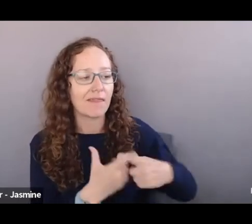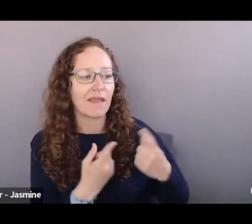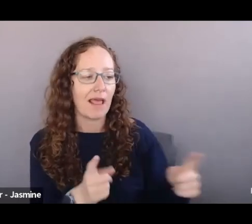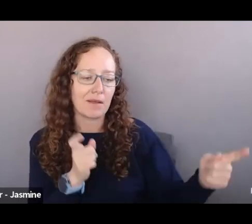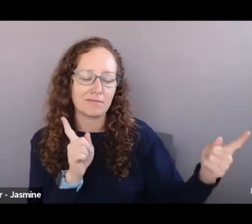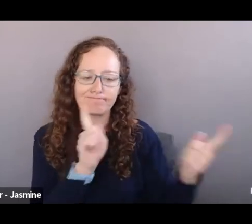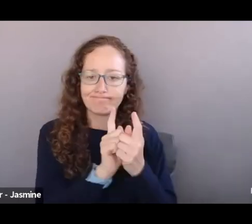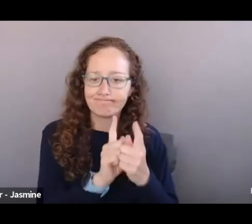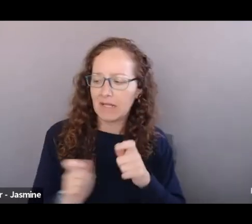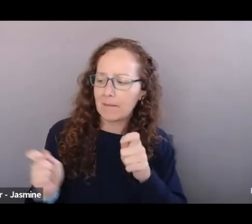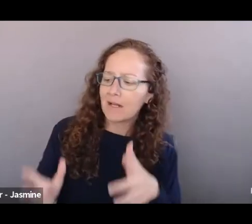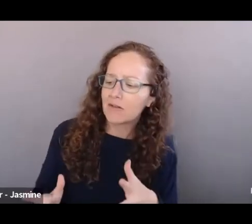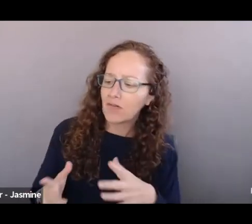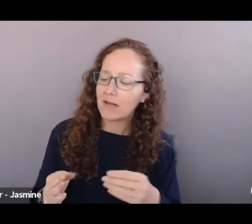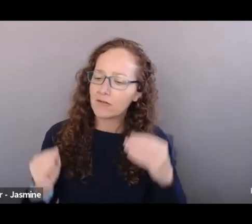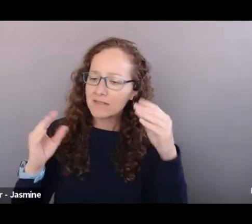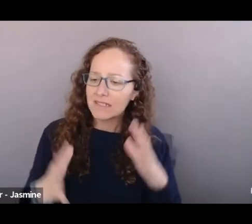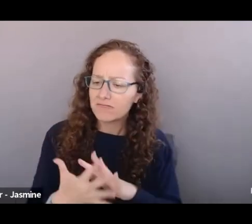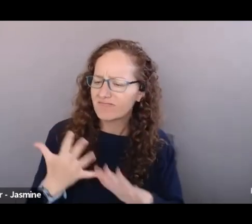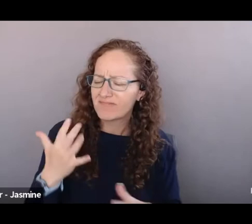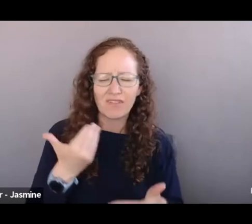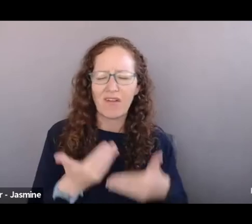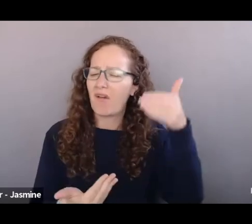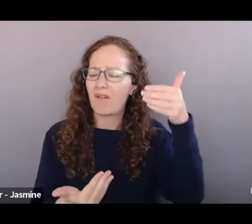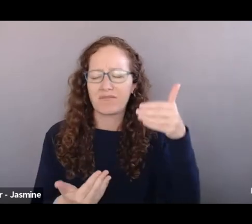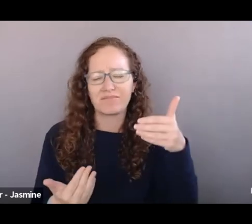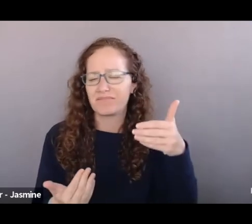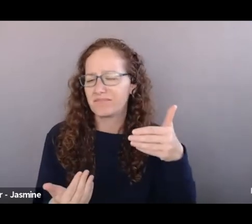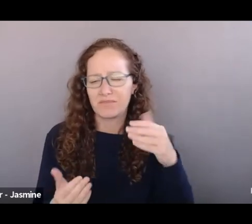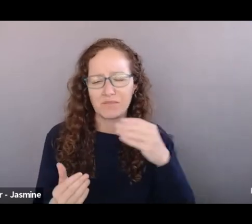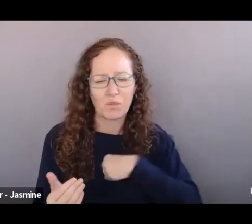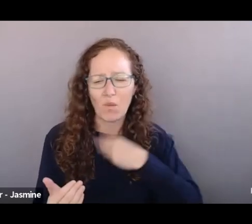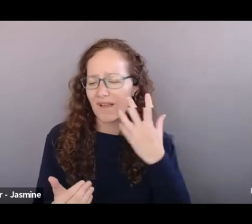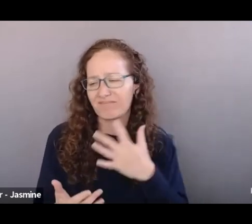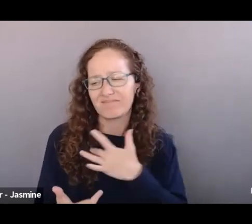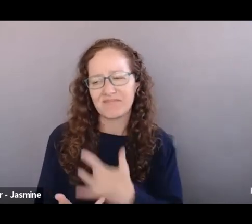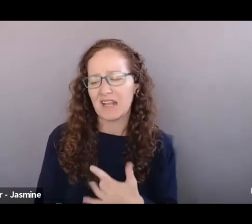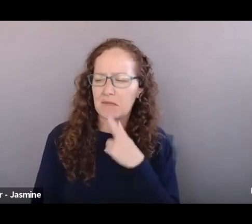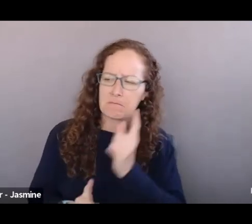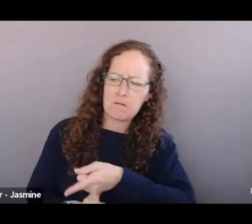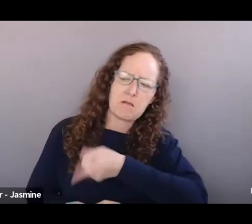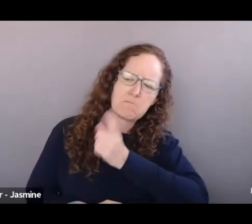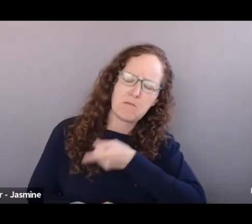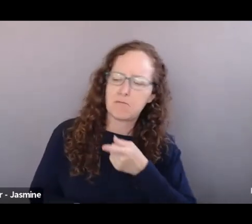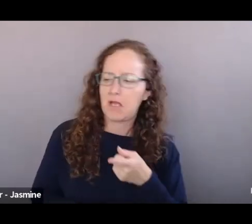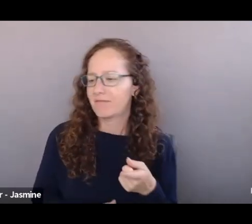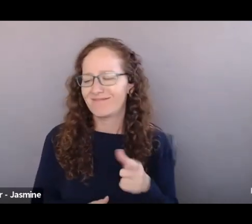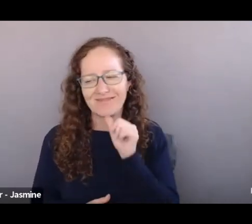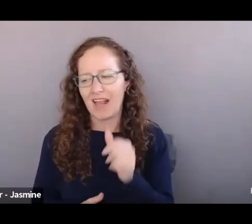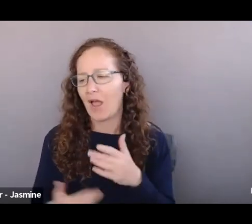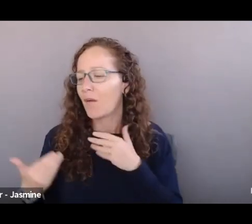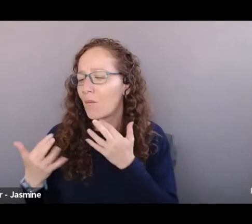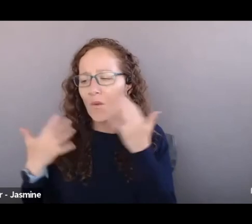almost all white, who were less than hospitable, often scolding. I oscillated between feelings